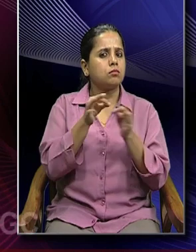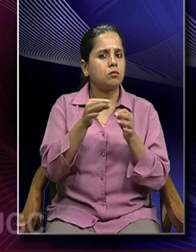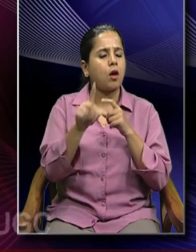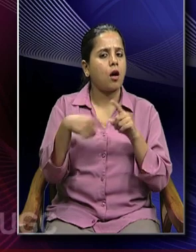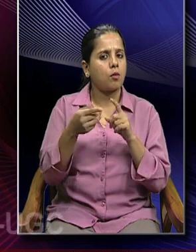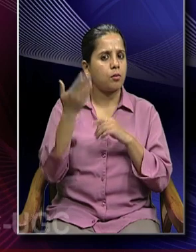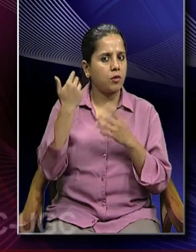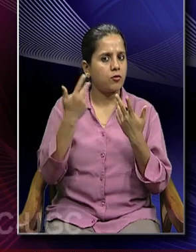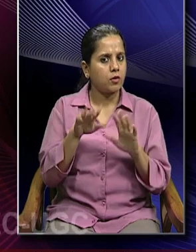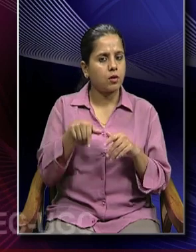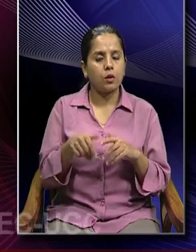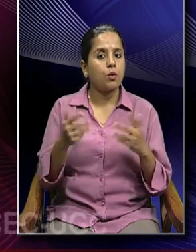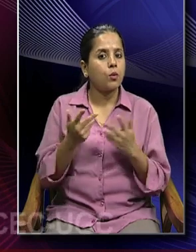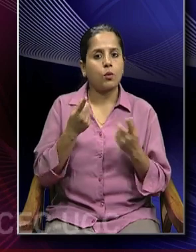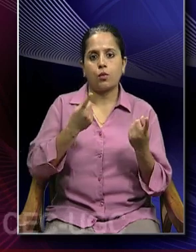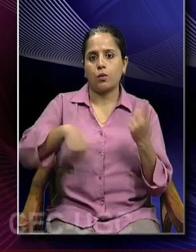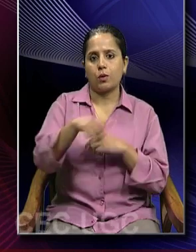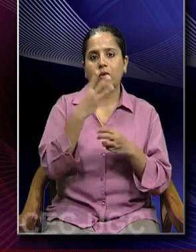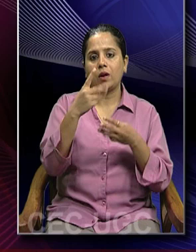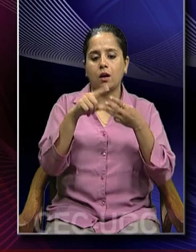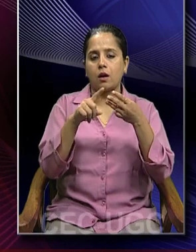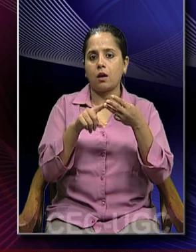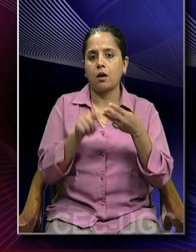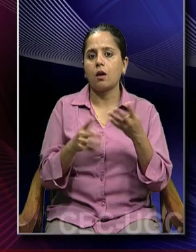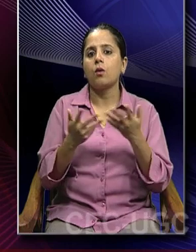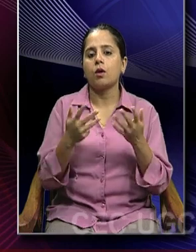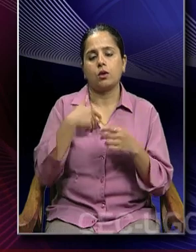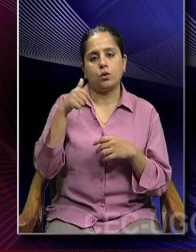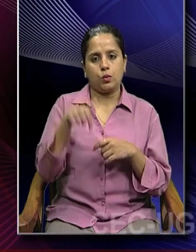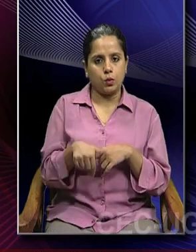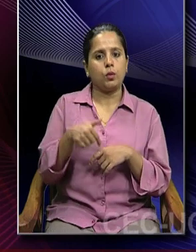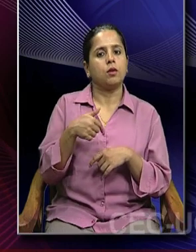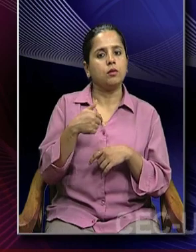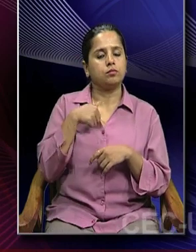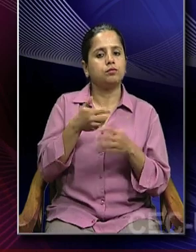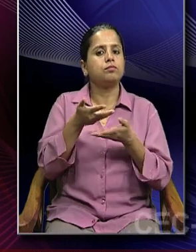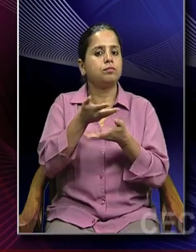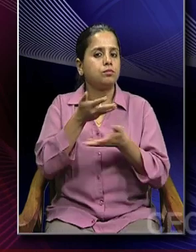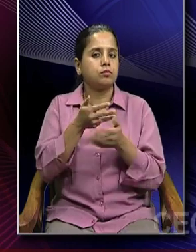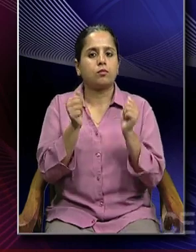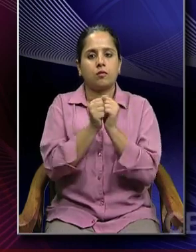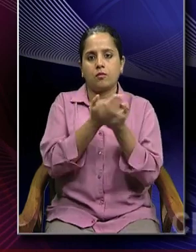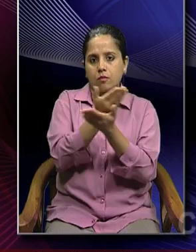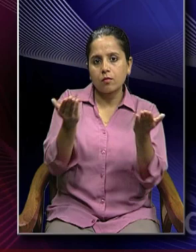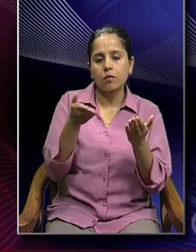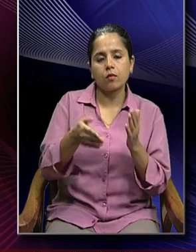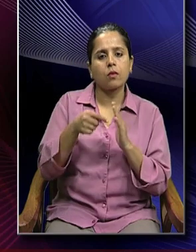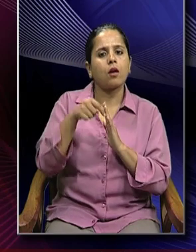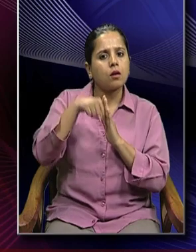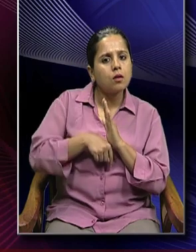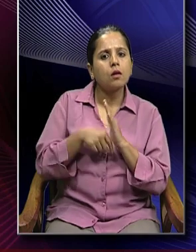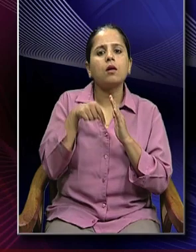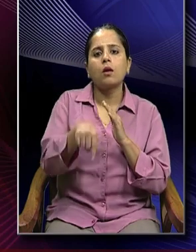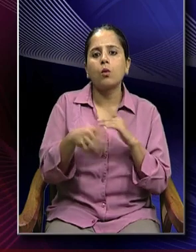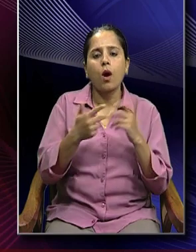about what exactly these 3 R's are, and today I will be discussing with you in great detail about what is